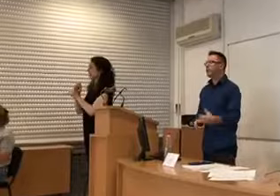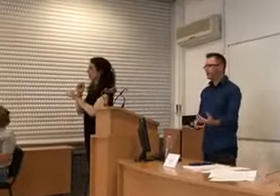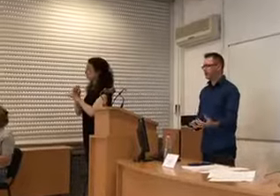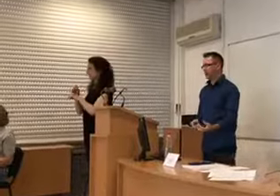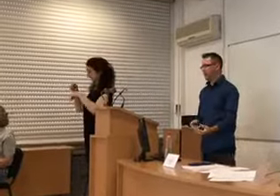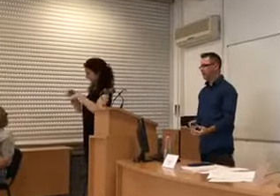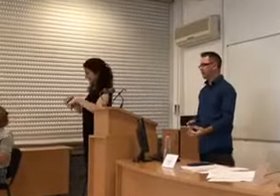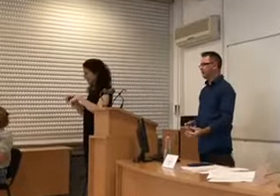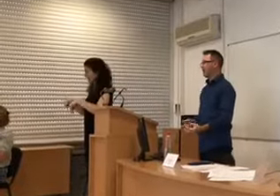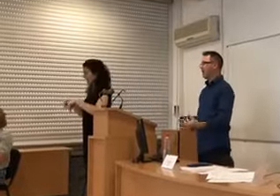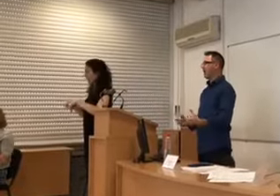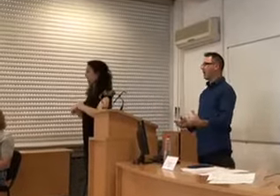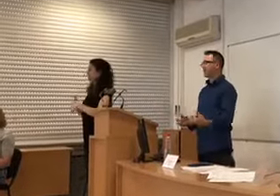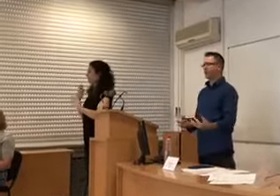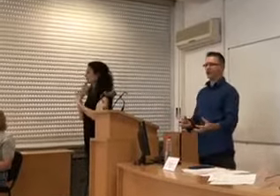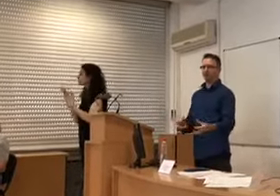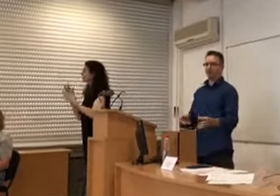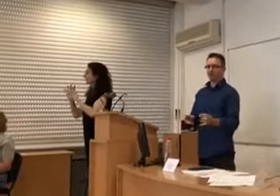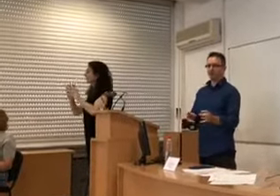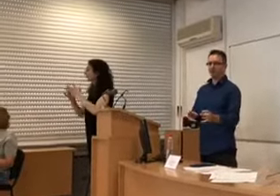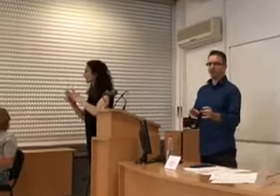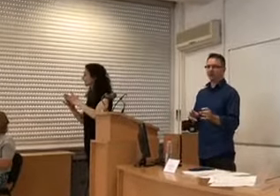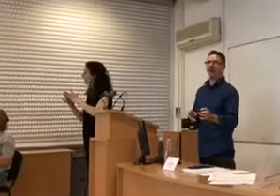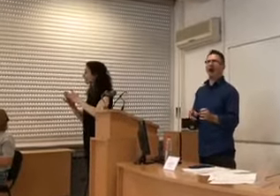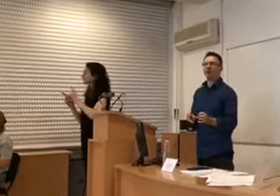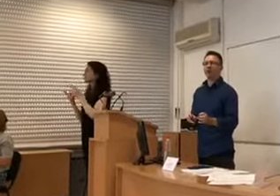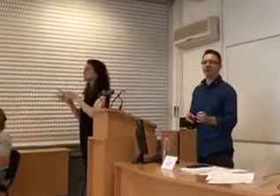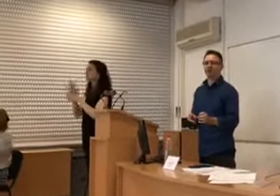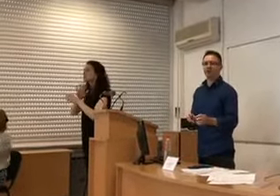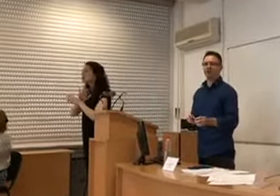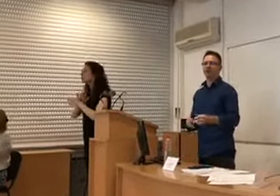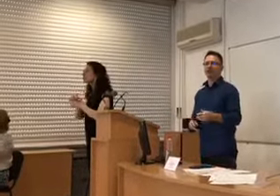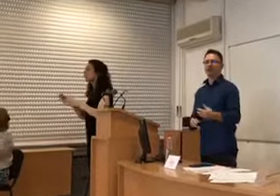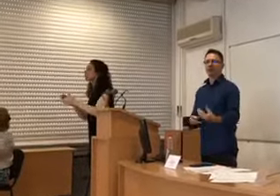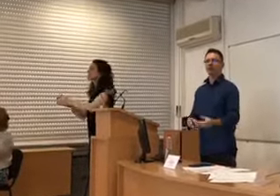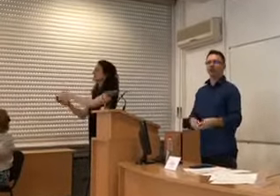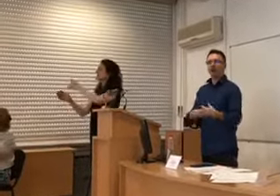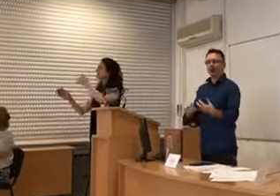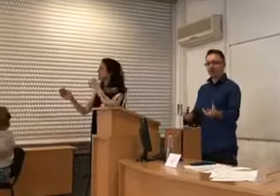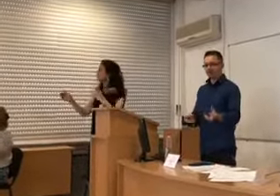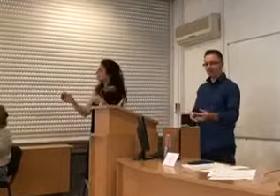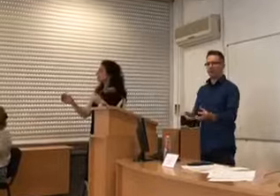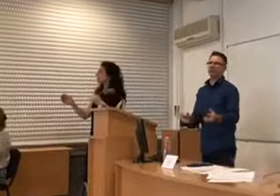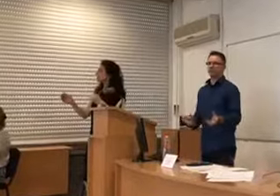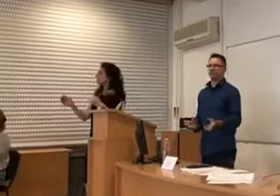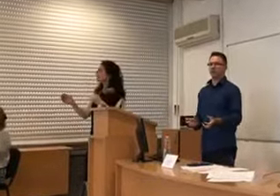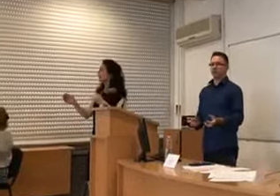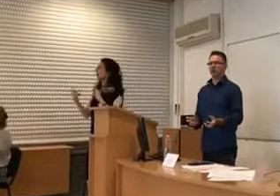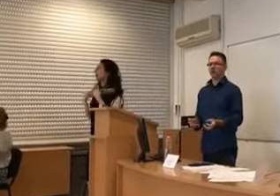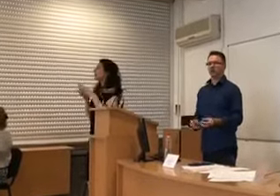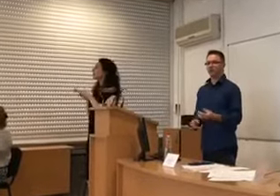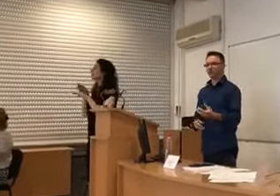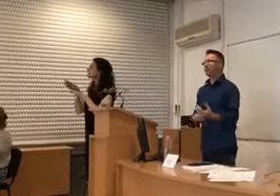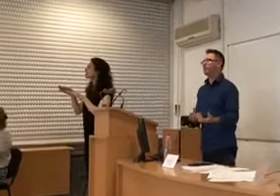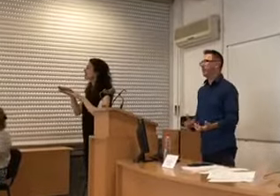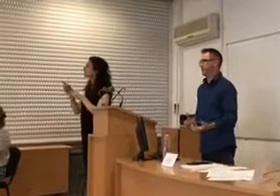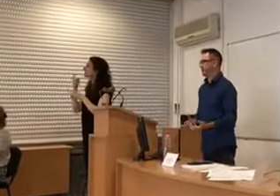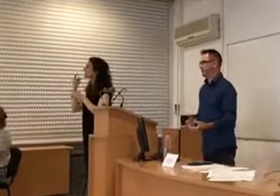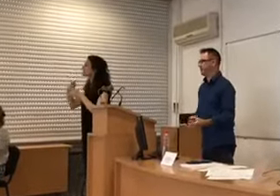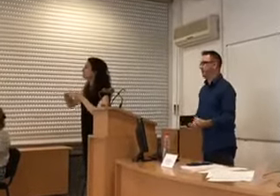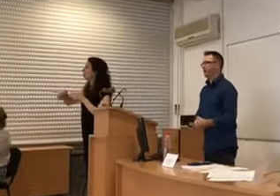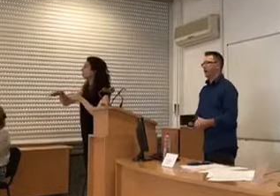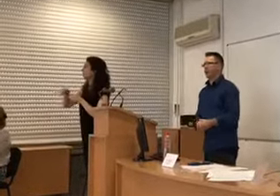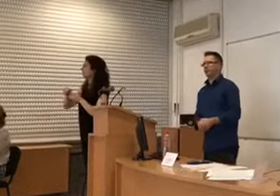to the internet, are completely outside the crime sector, outside